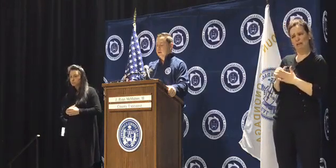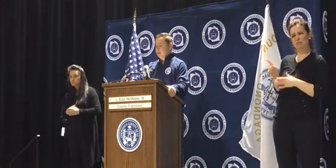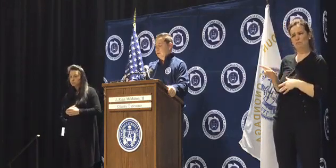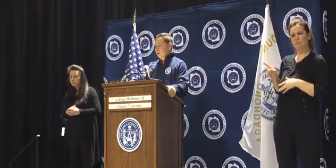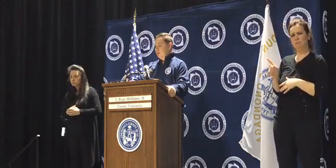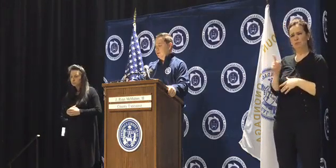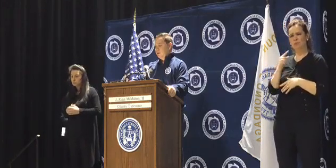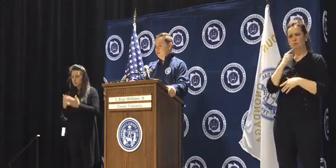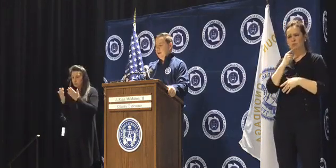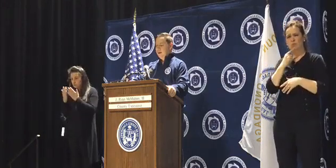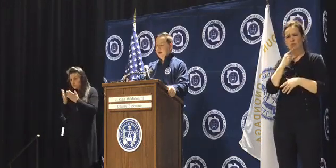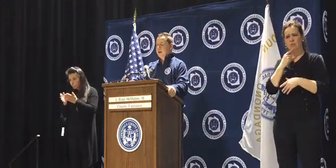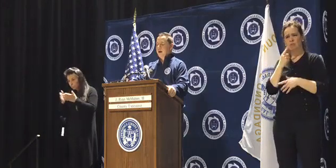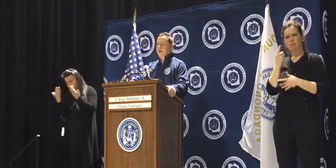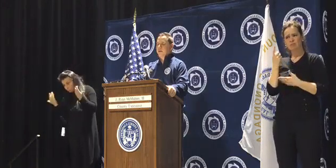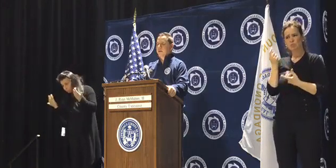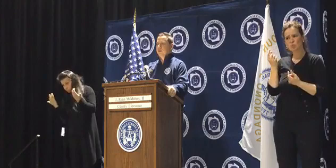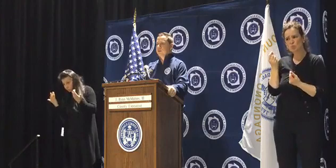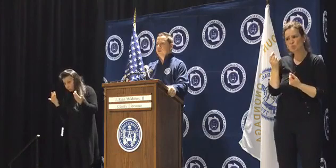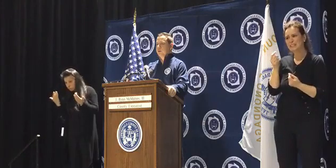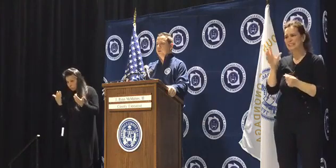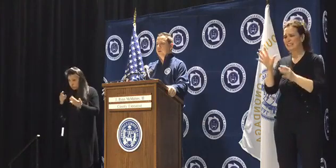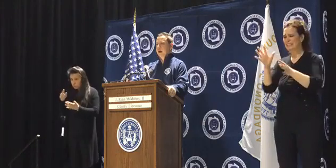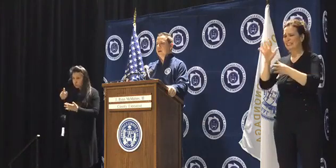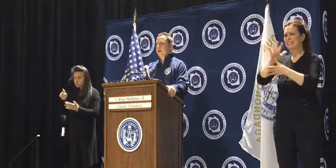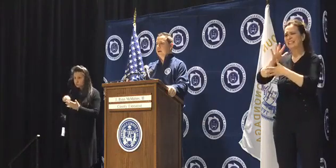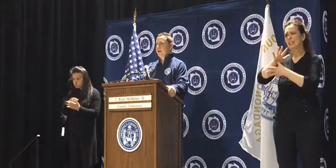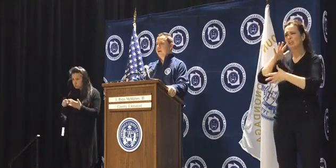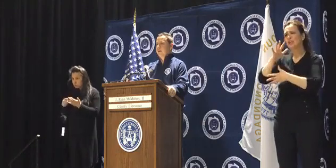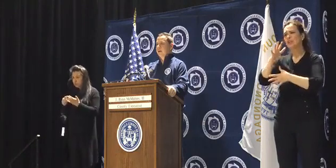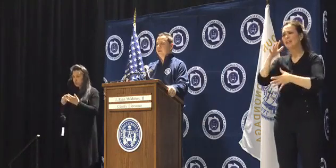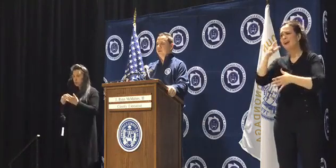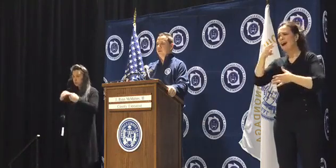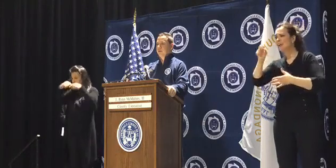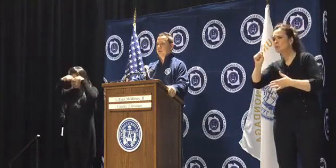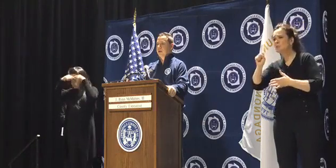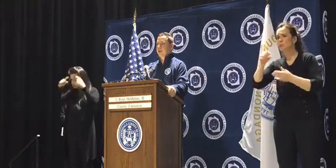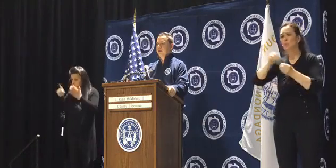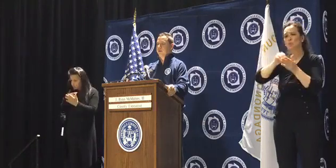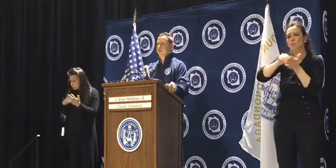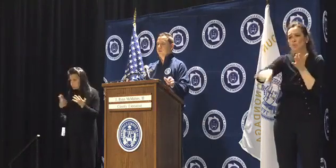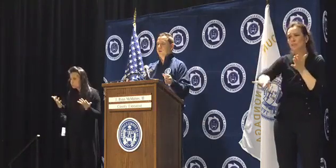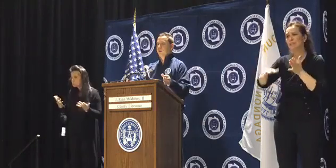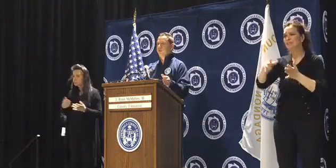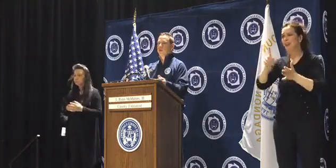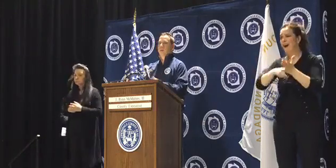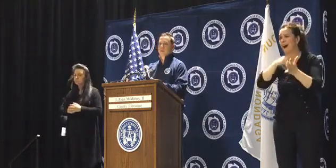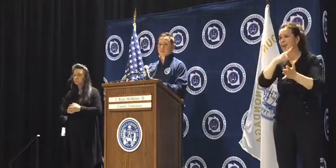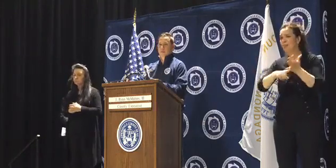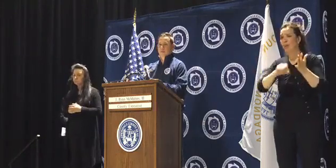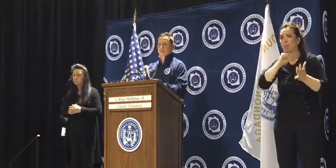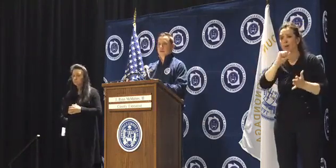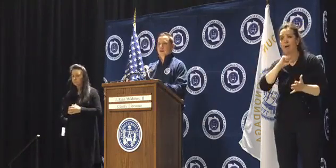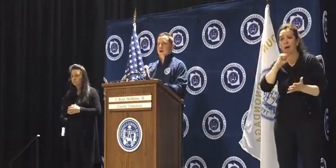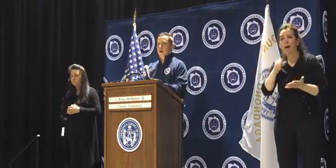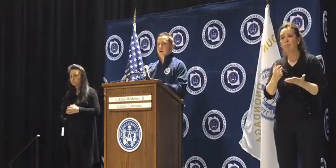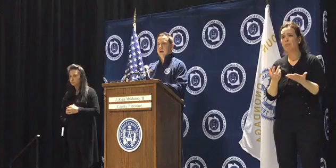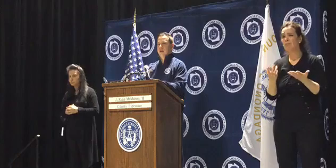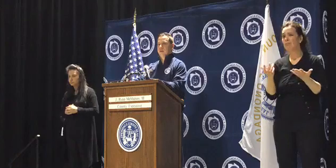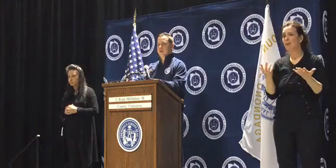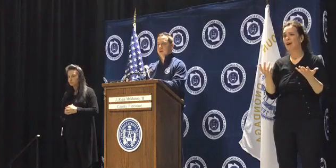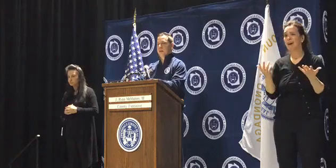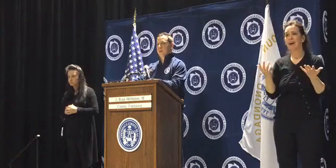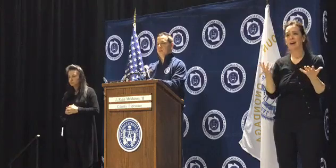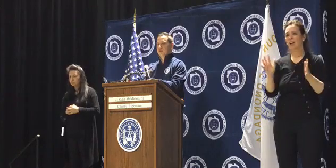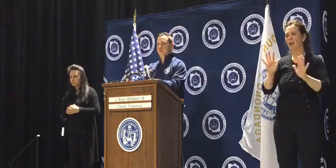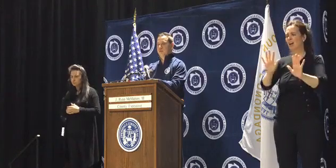vaccinations and stuff like that? Yeah, I think it's a little too early for that. I think certainly colleges will do commencements.